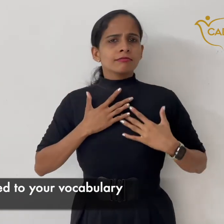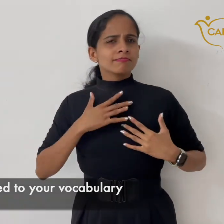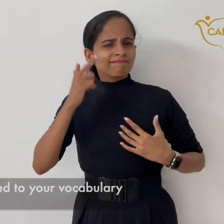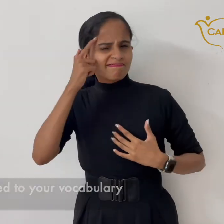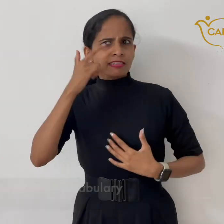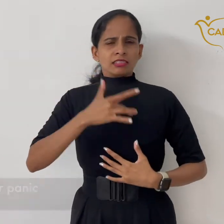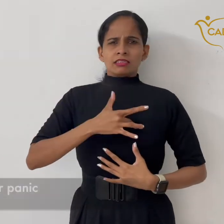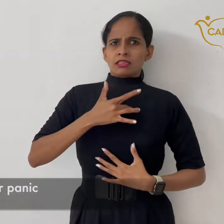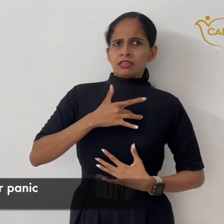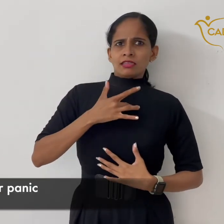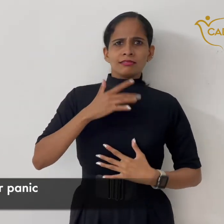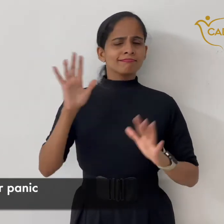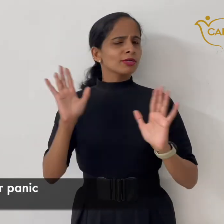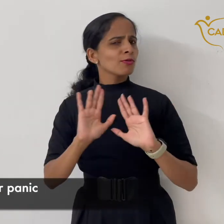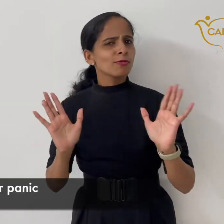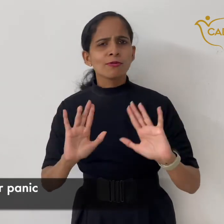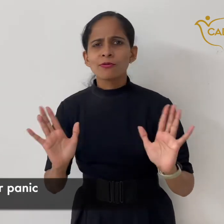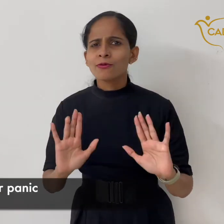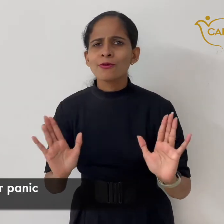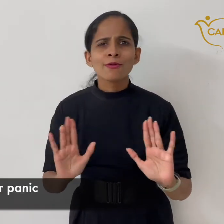don't get confused or panic